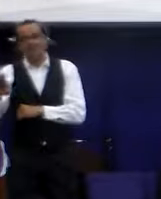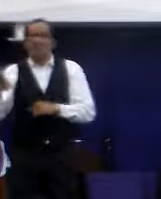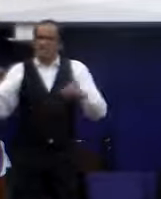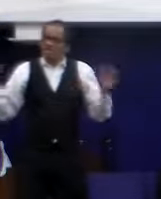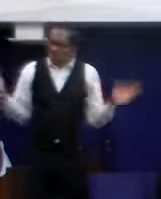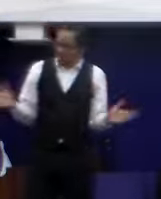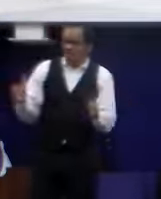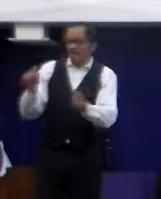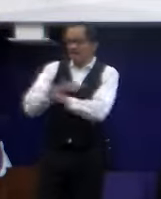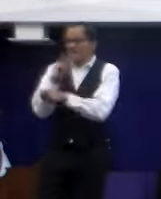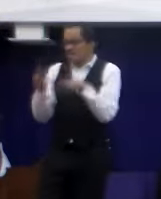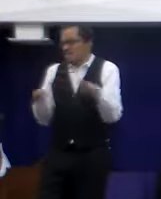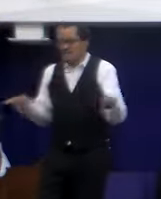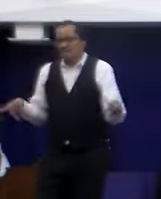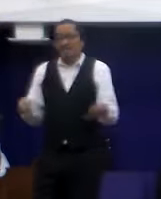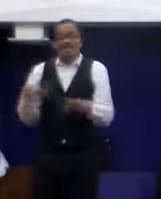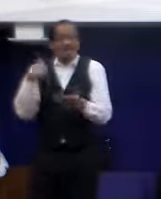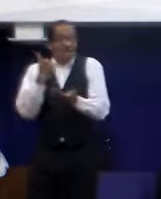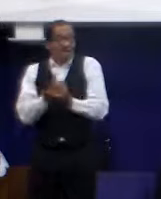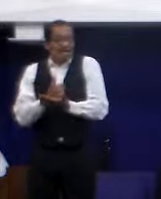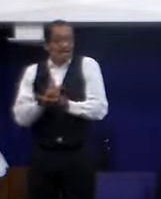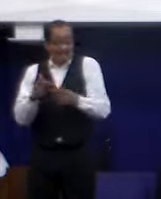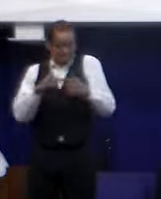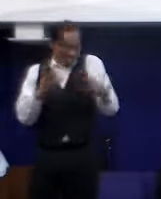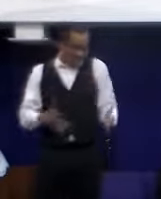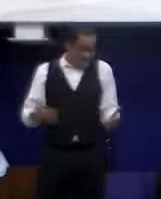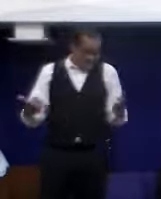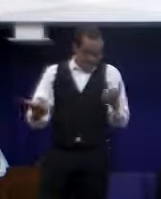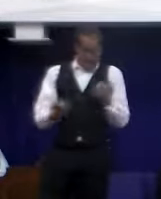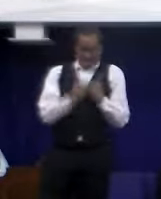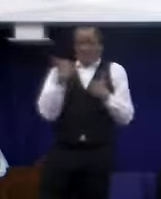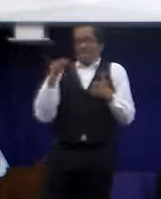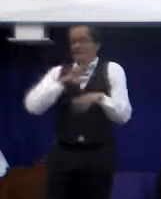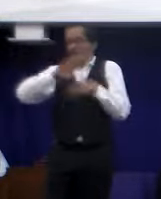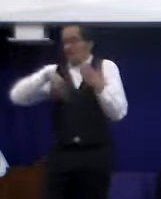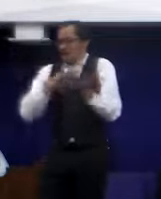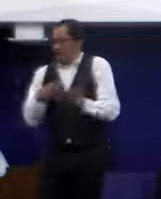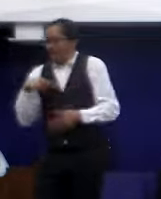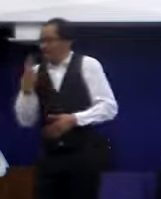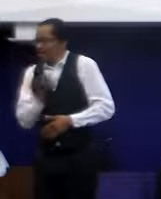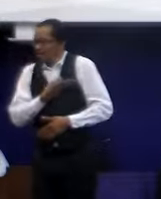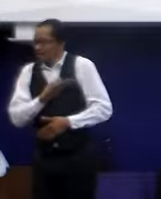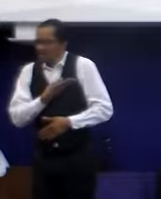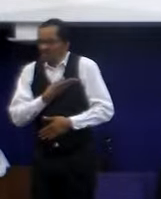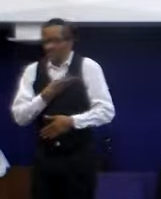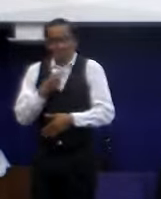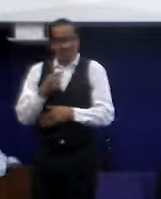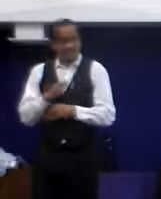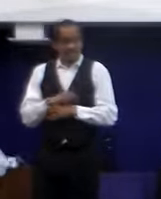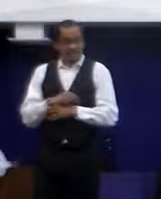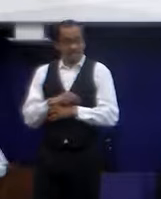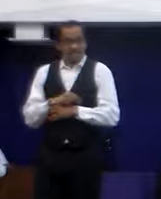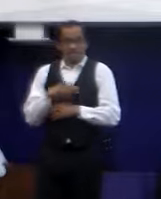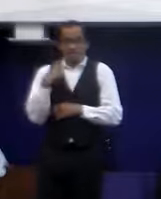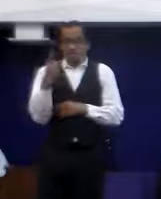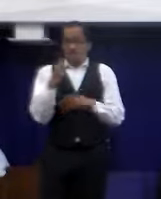up. Amen. Because the enemy is attacking all of us. And if you don't get look, just like Aiden. When